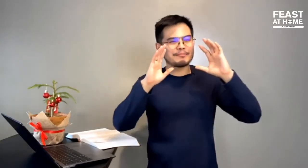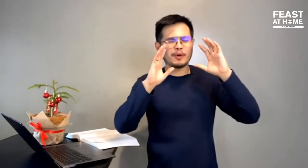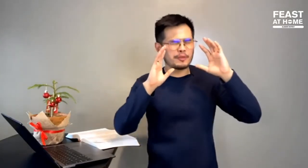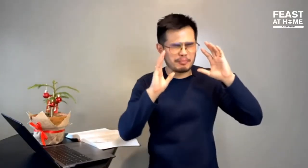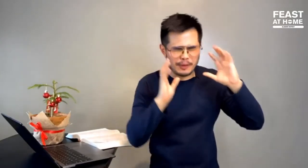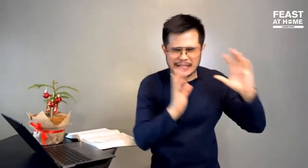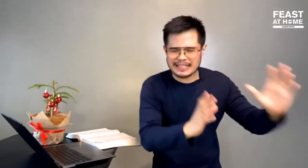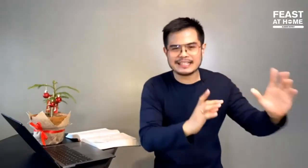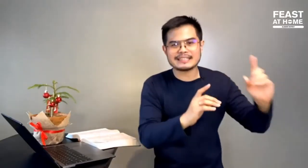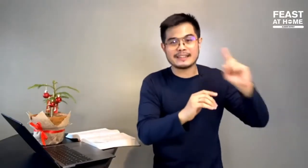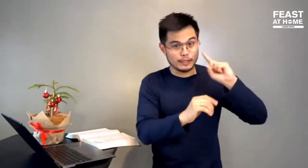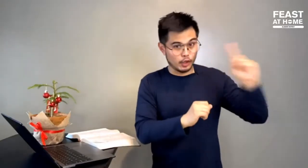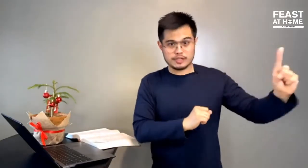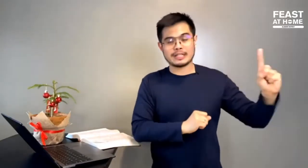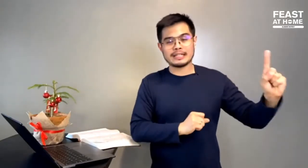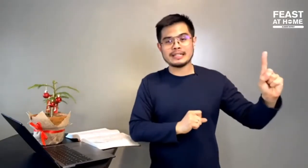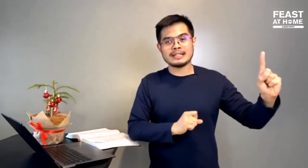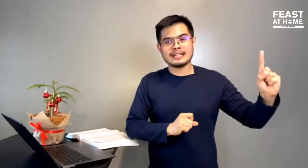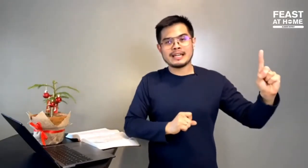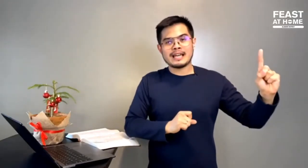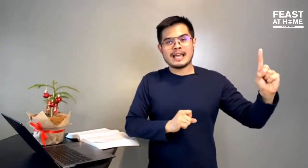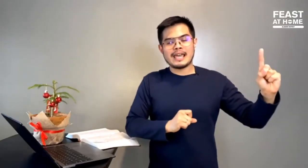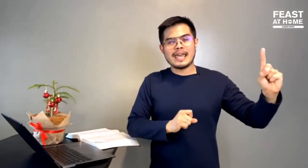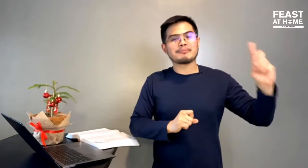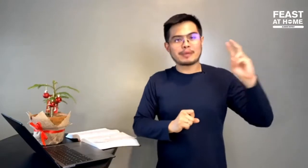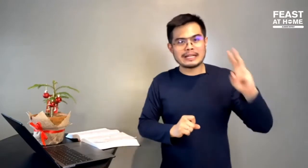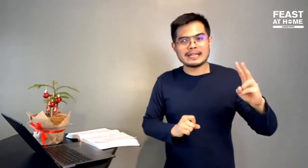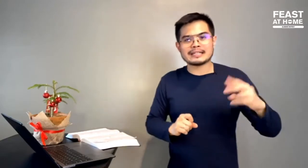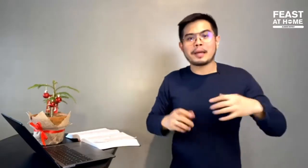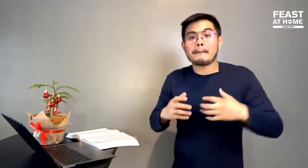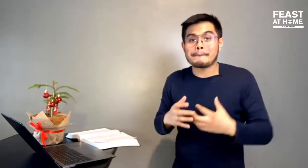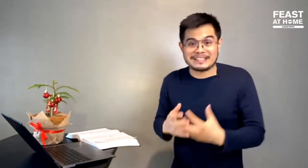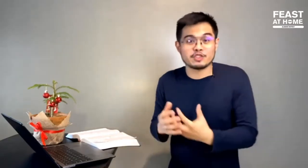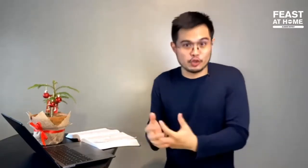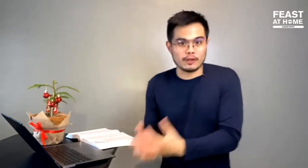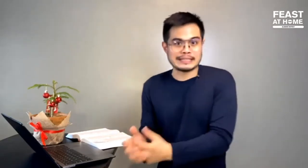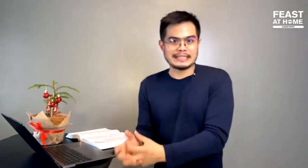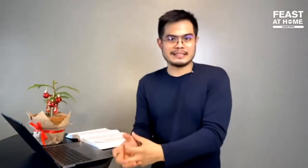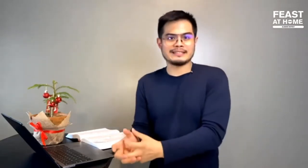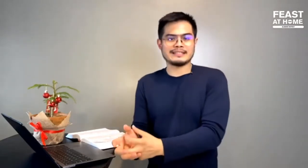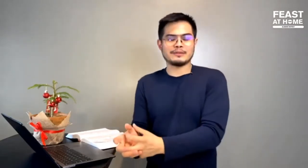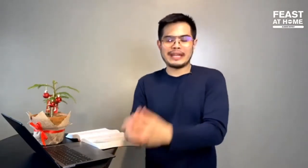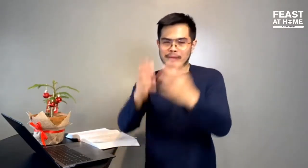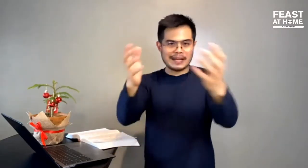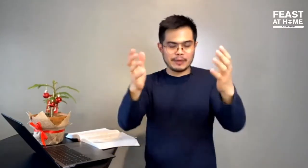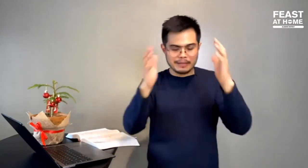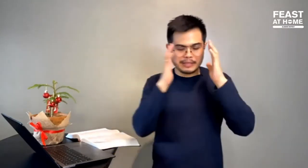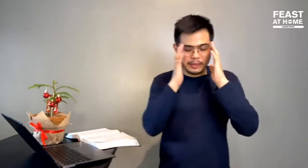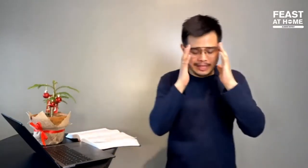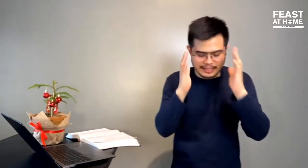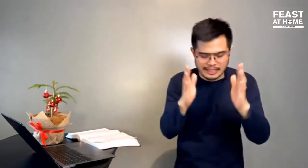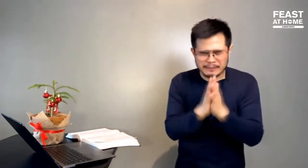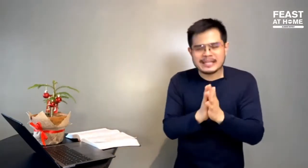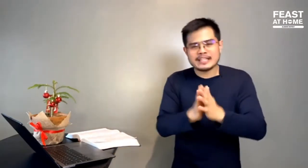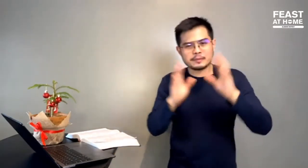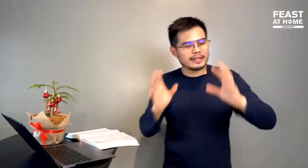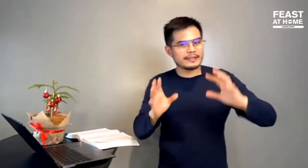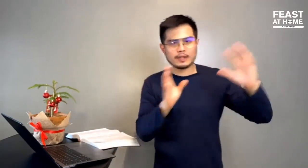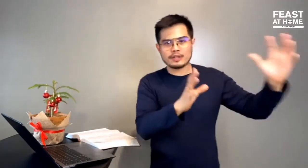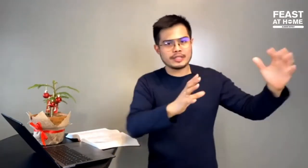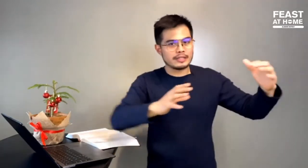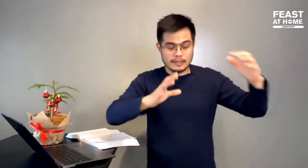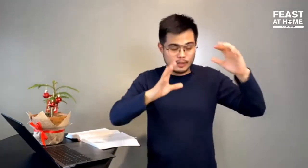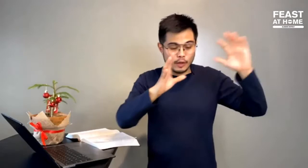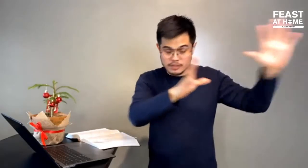is both brilliant theologically and brilliant pastorally. And what I mean when I say that, he's